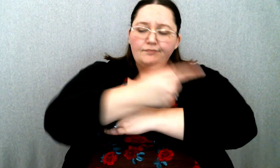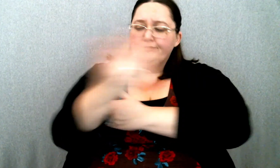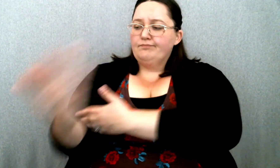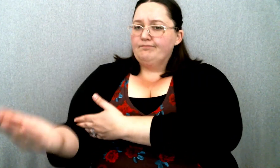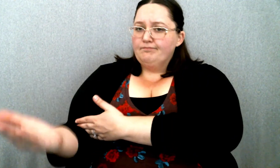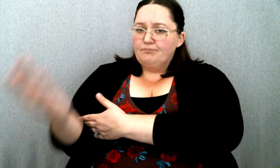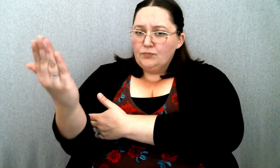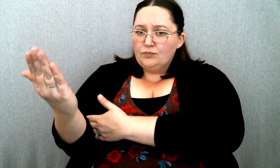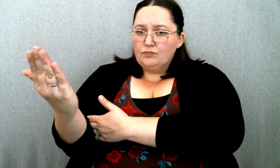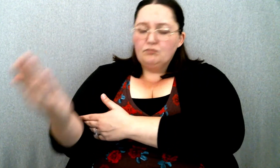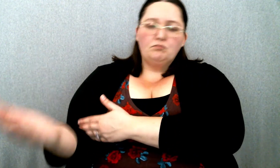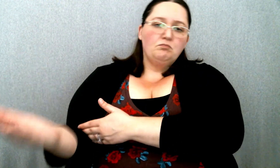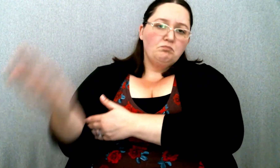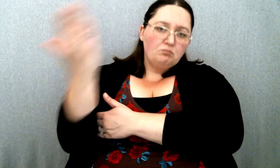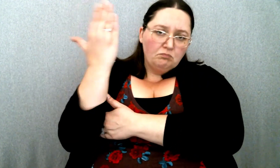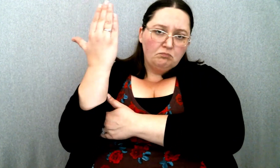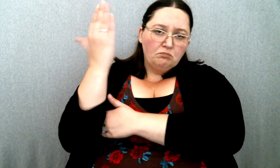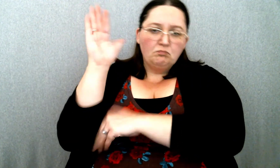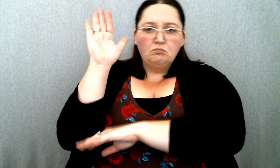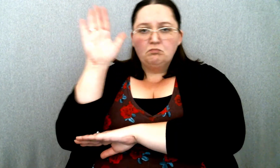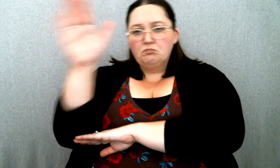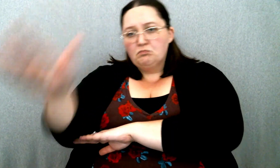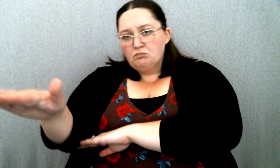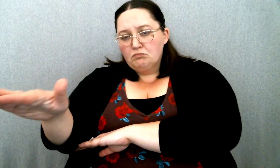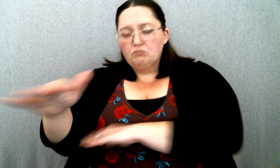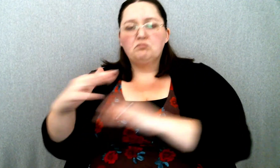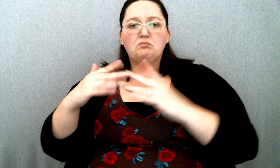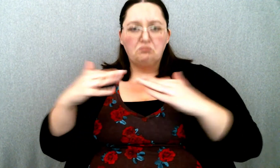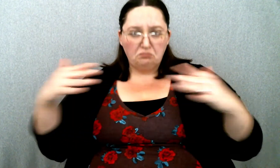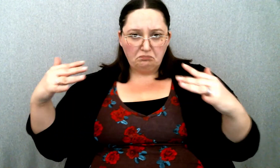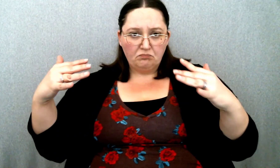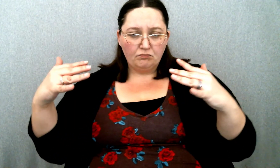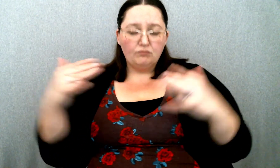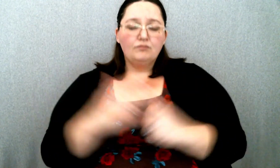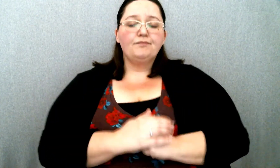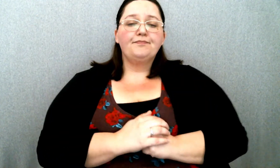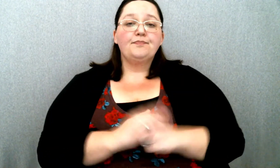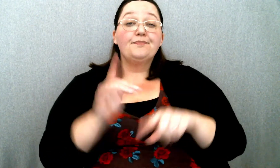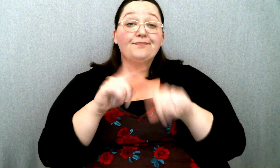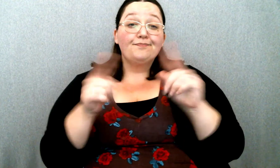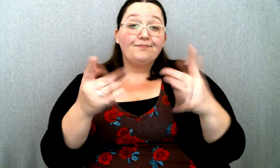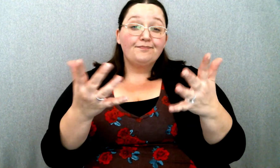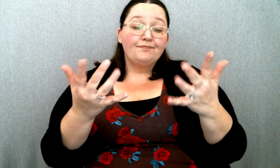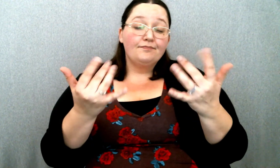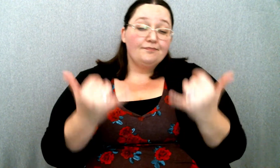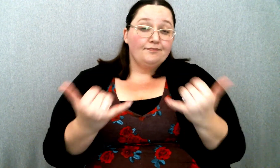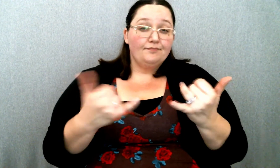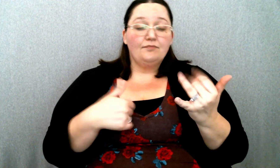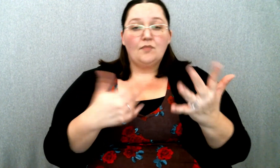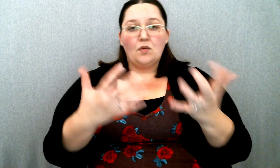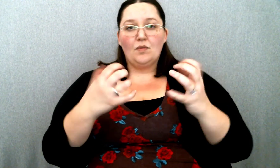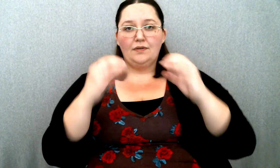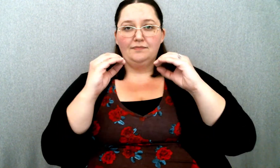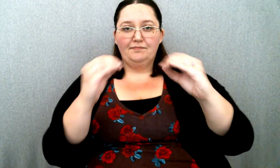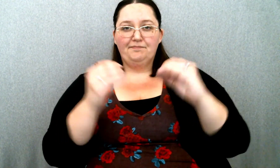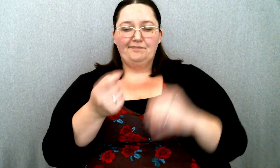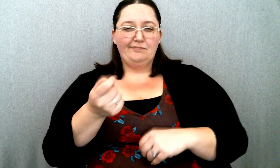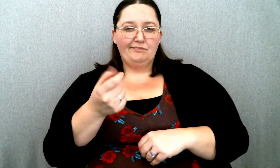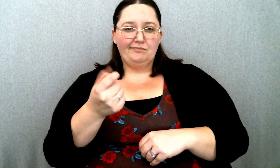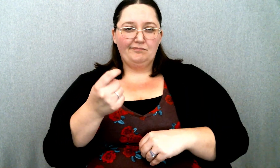example, day, morning, all morning, afternoon, and so on. However, for Unit 4, I want to teach